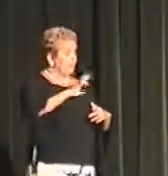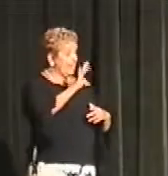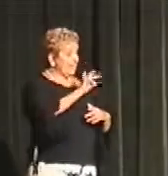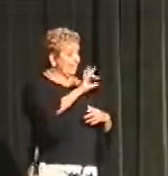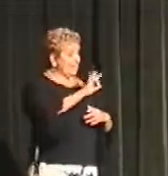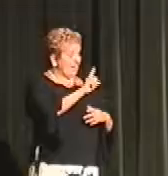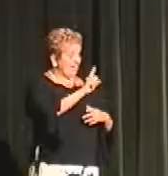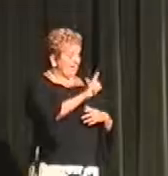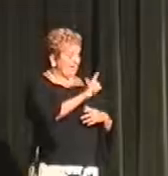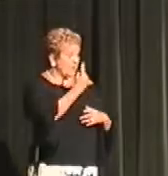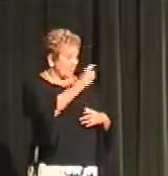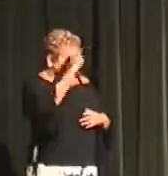John Bakar.